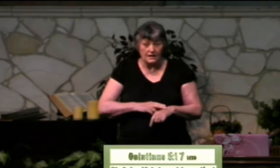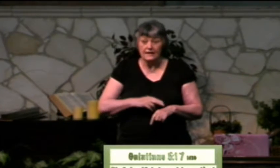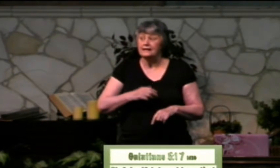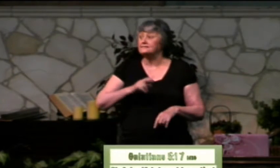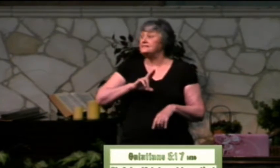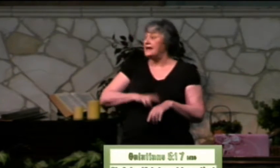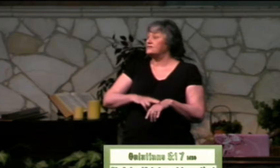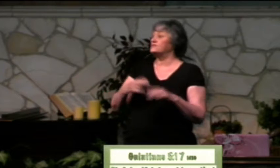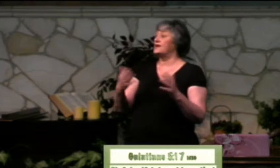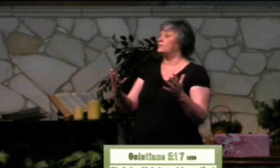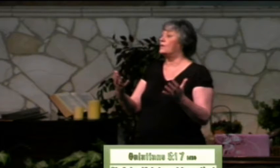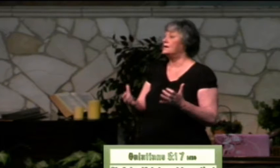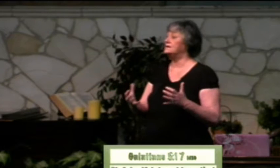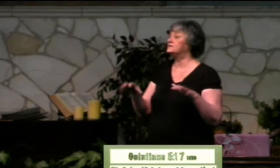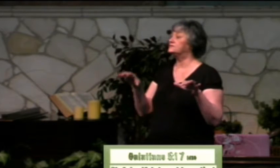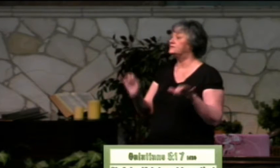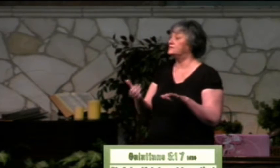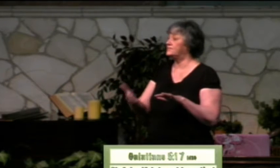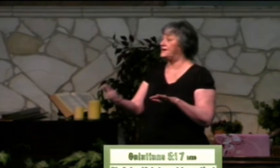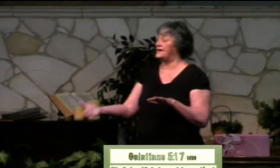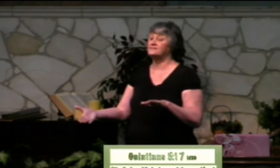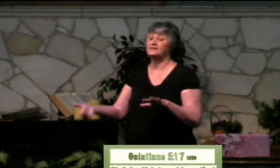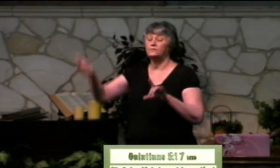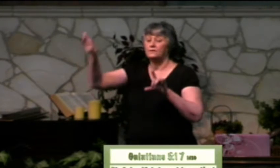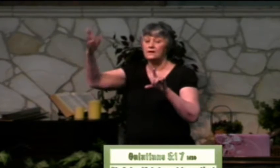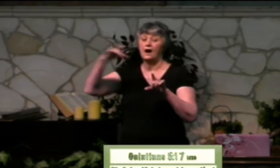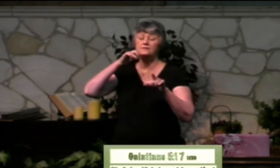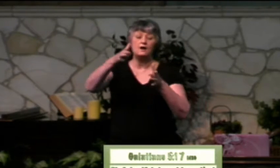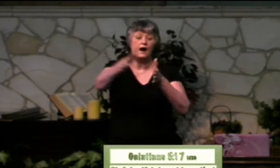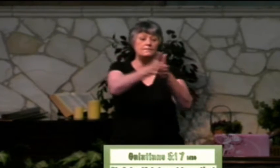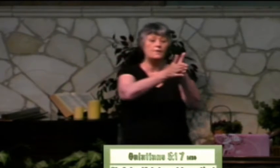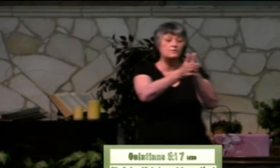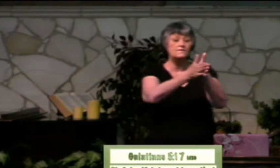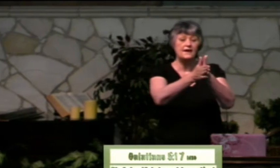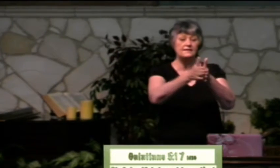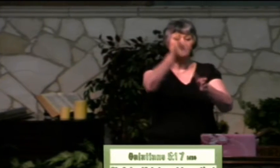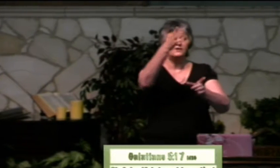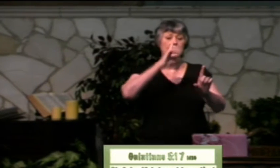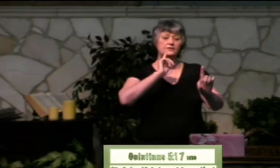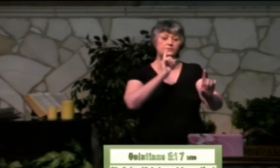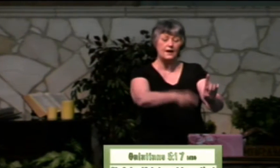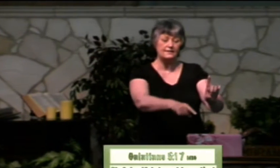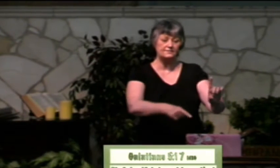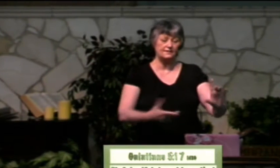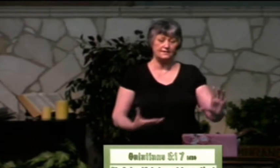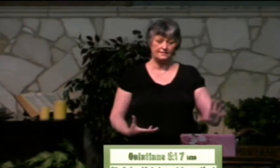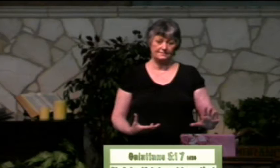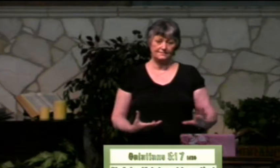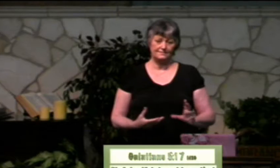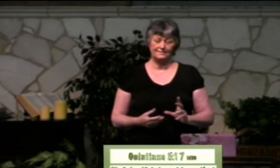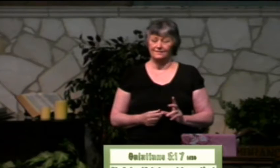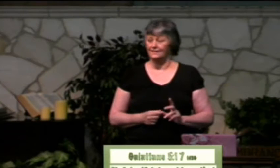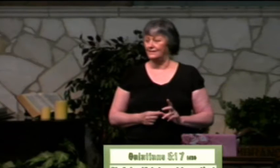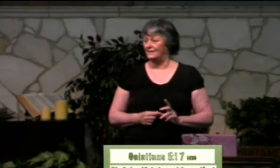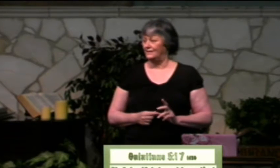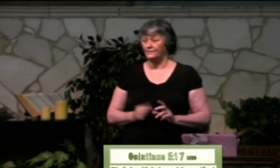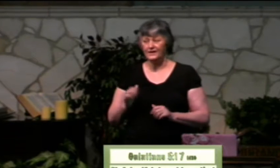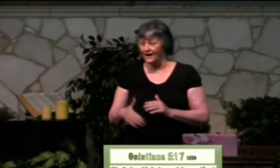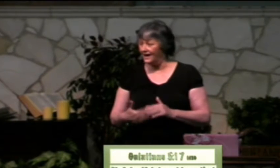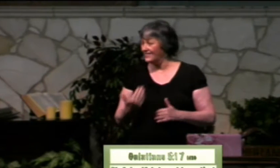His nature that wanted to do things that were not God motivated, God directed. We all